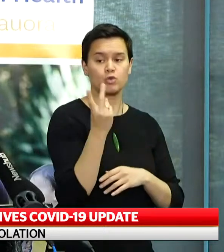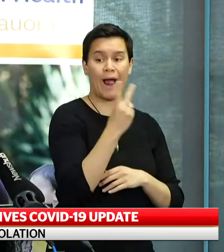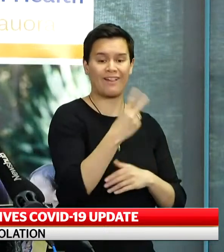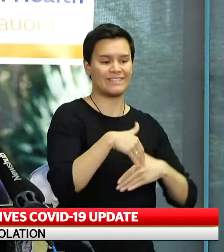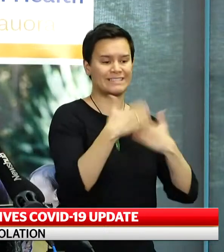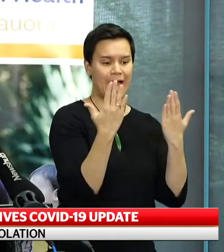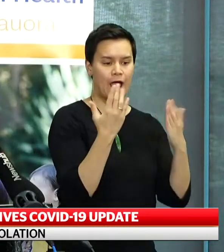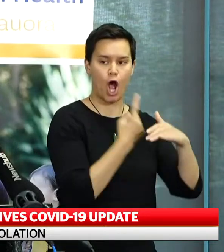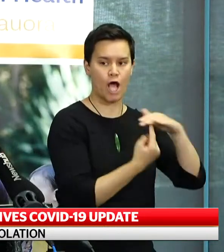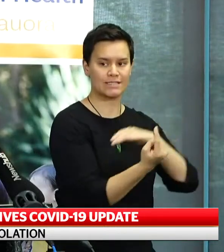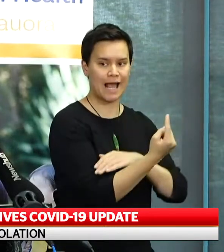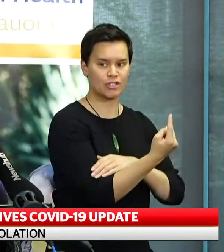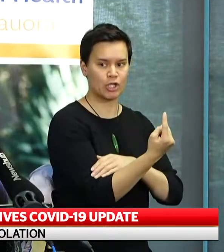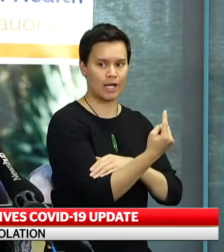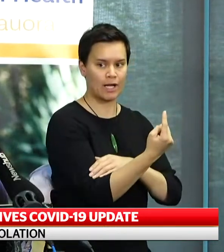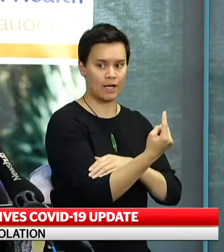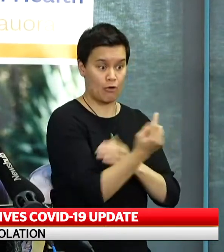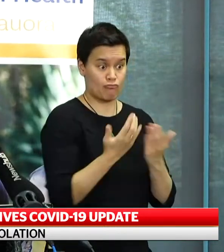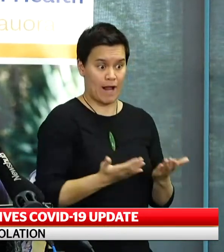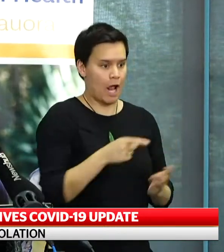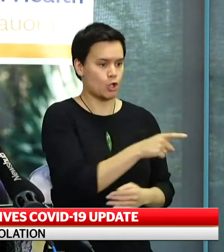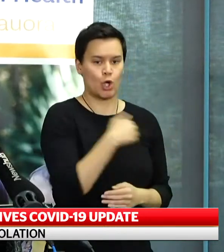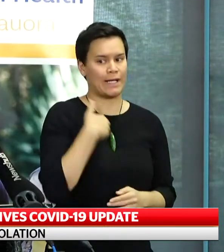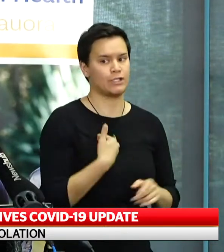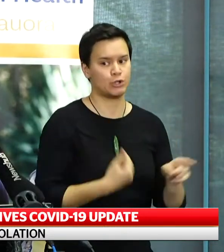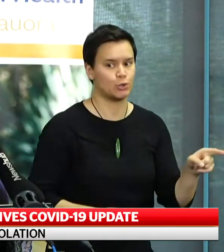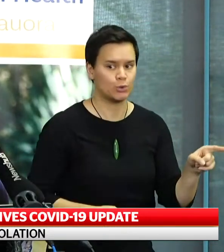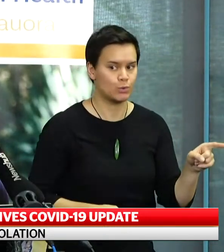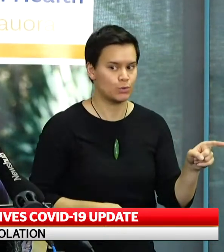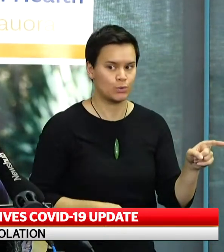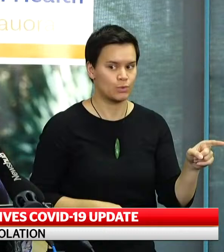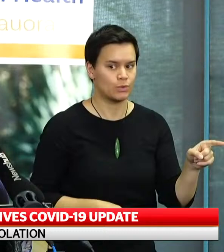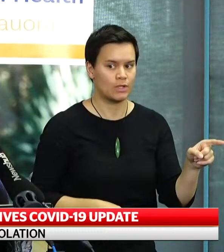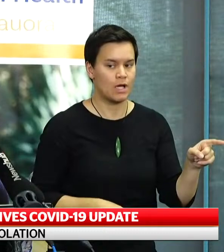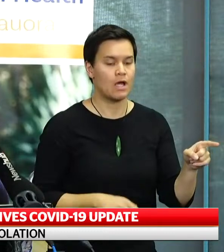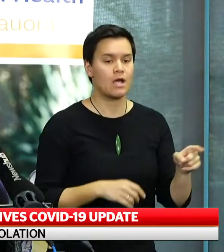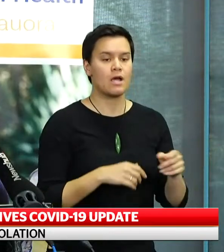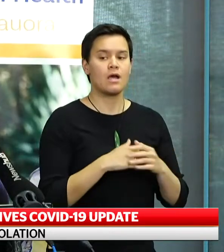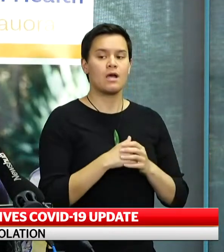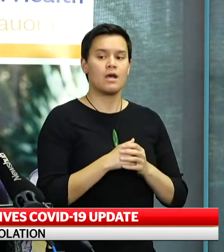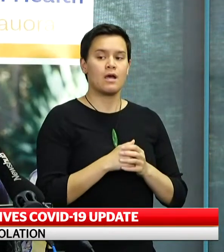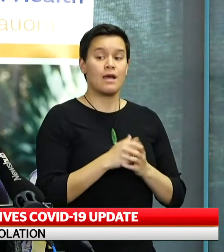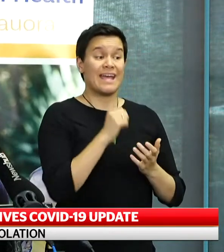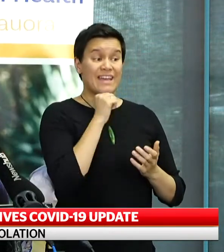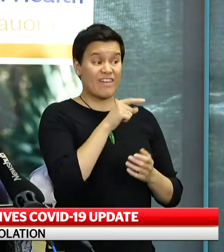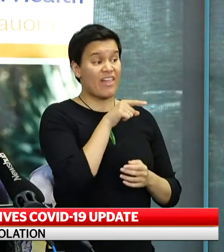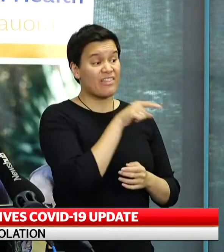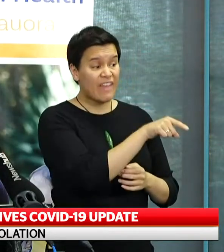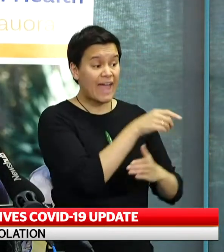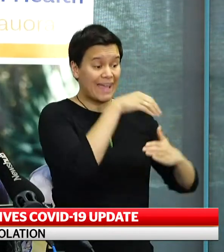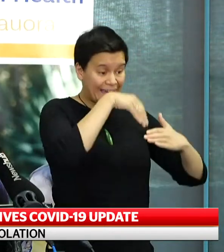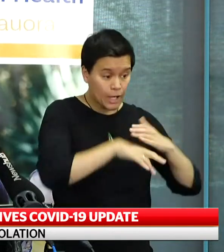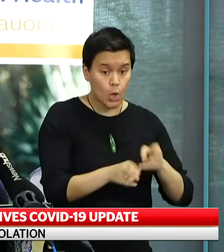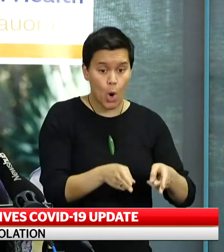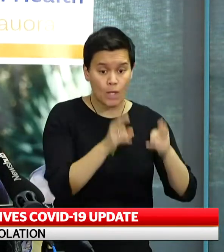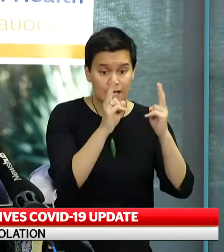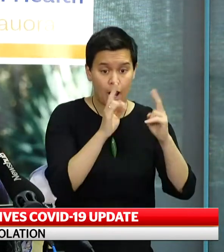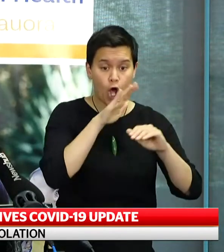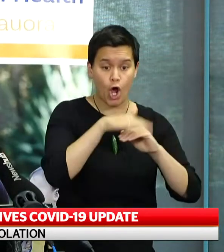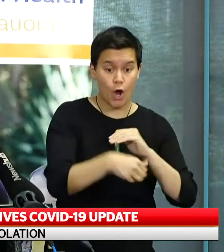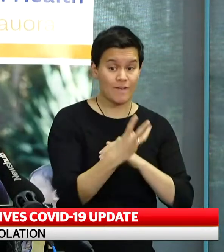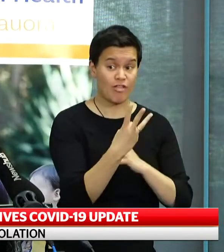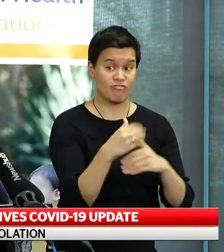join the ship. And the current protocol is they are only tested if they spend 3 or more days in a managed isolation facility